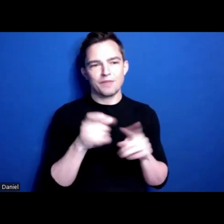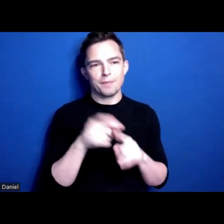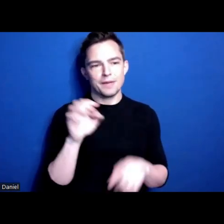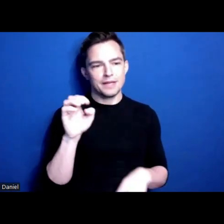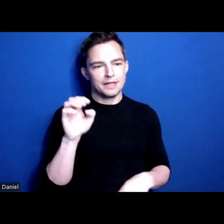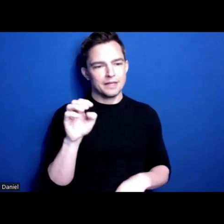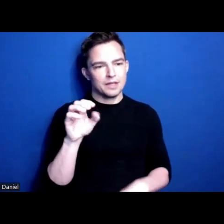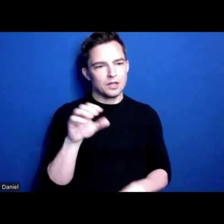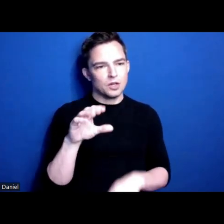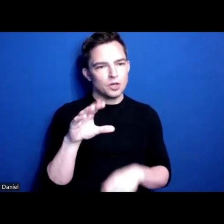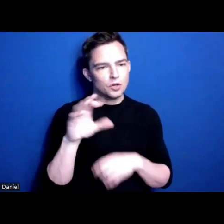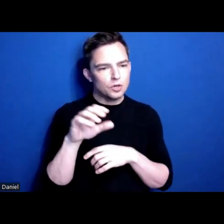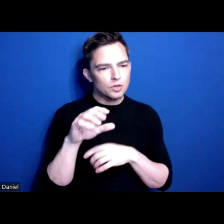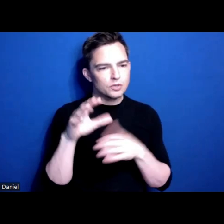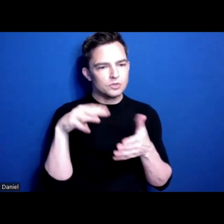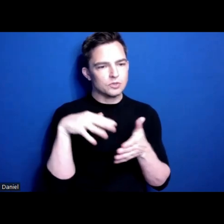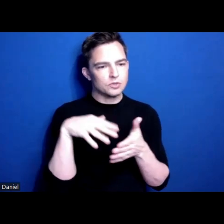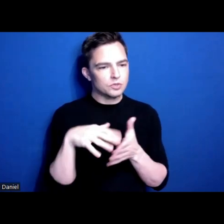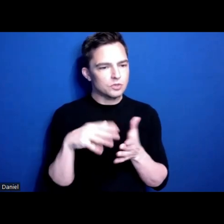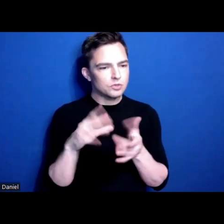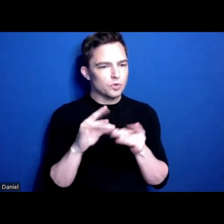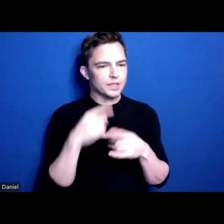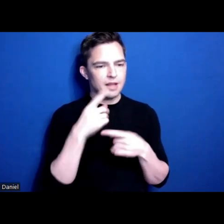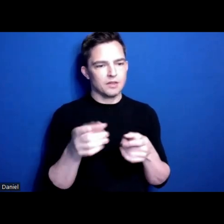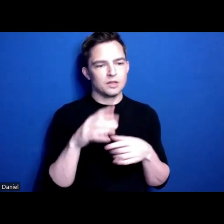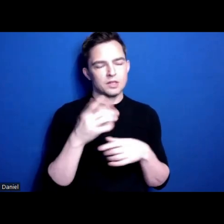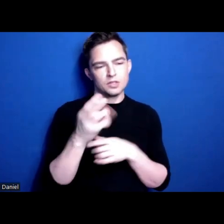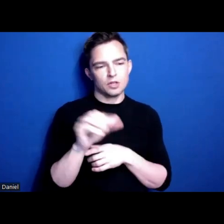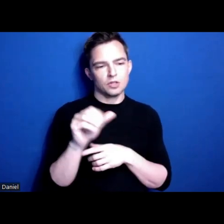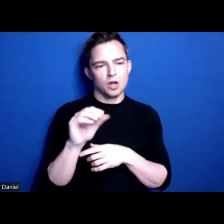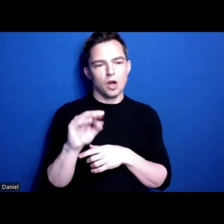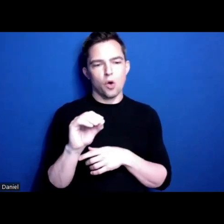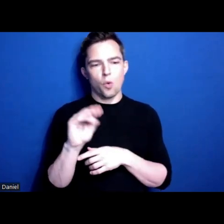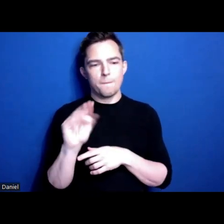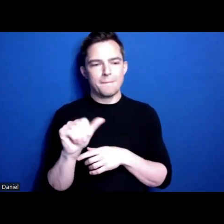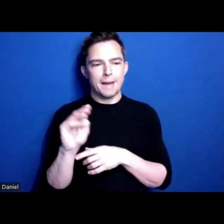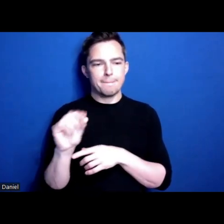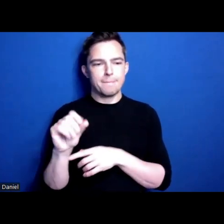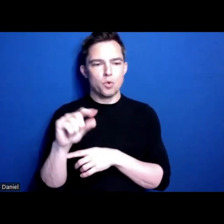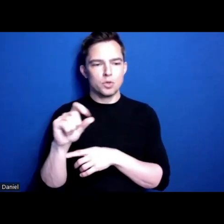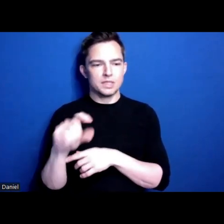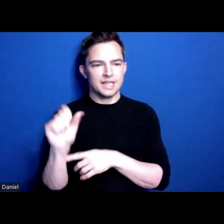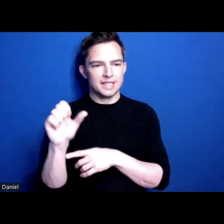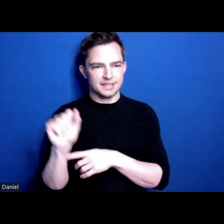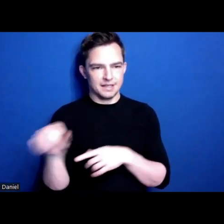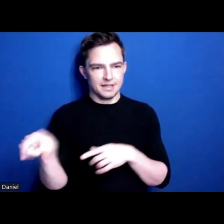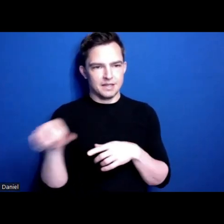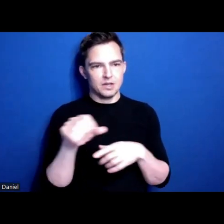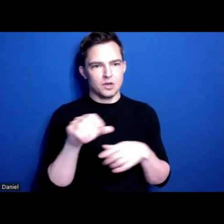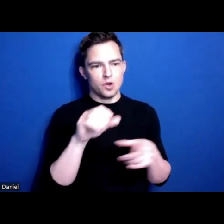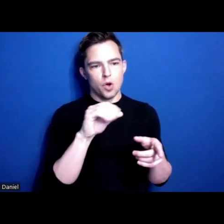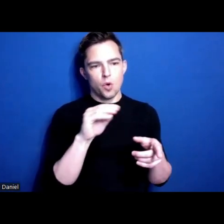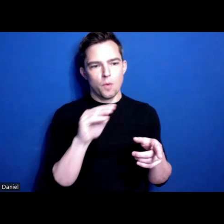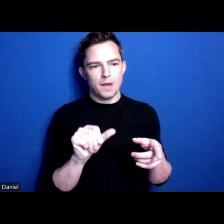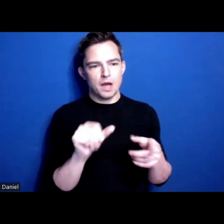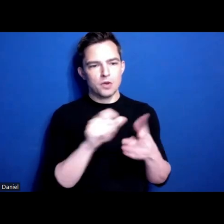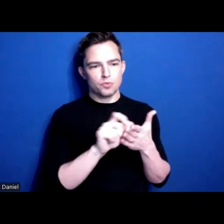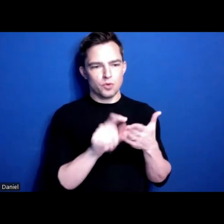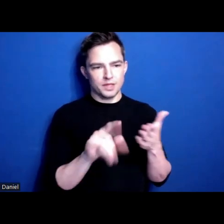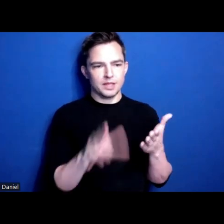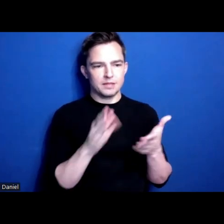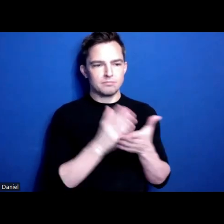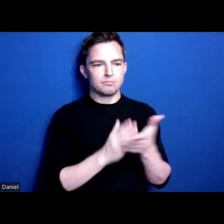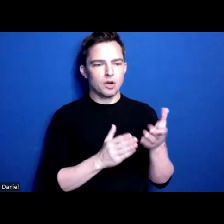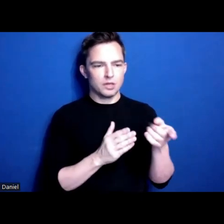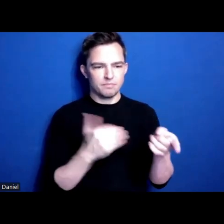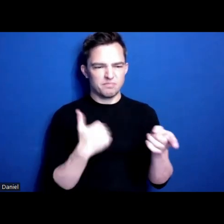scholar, storyteller, and activist, Dr. Alma Moses. Alma wrote this story as part of a co-authored publication by